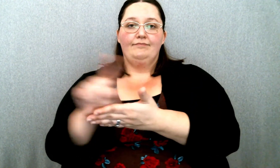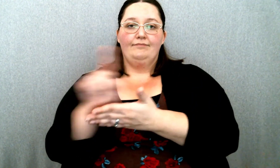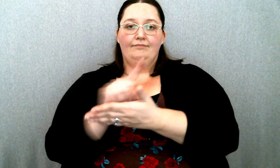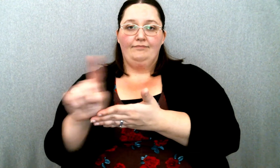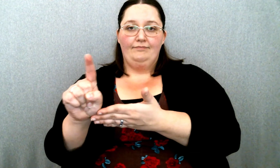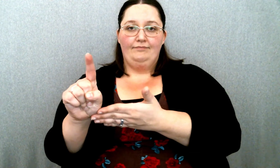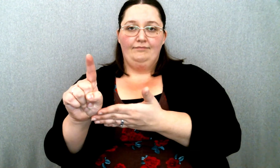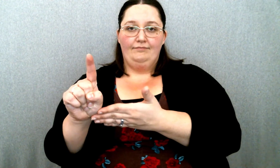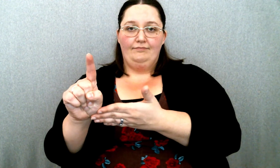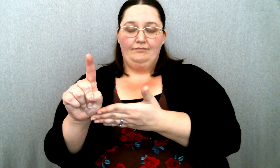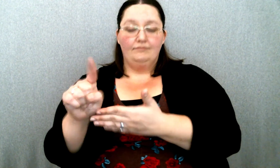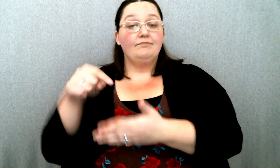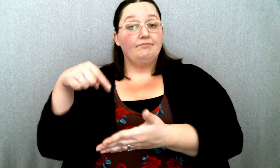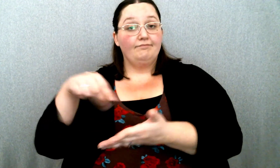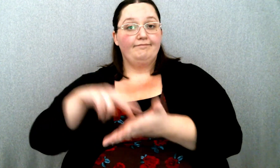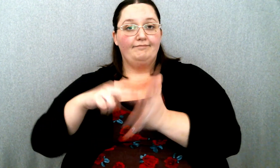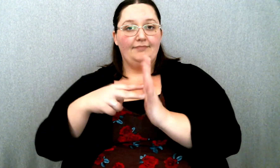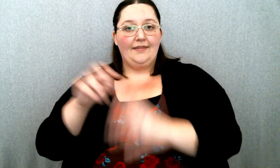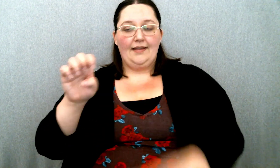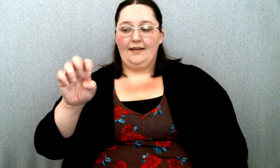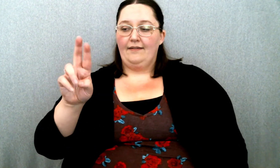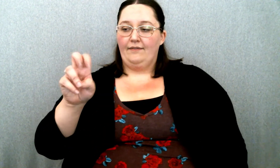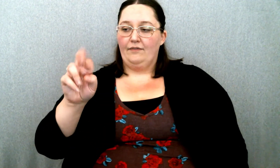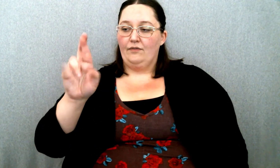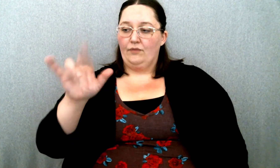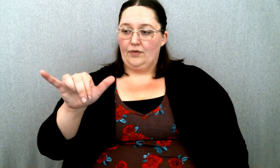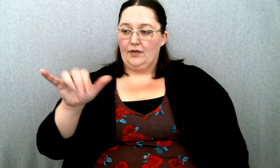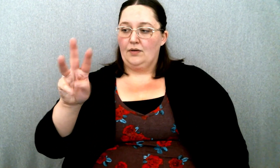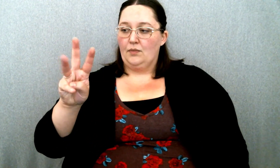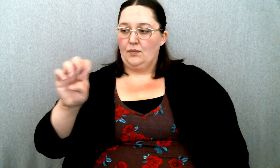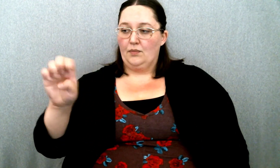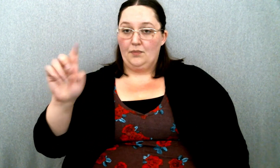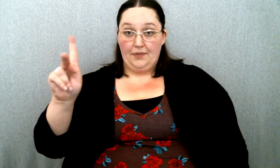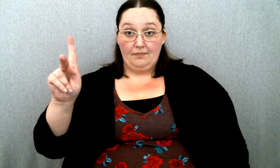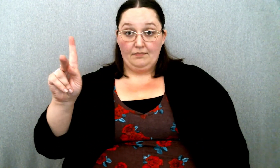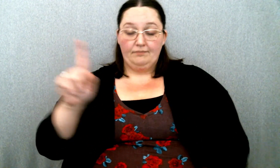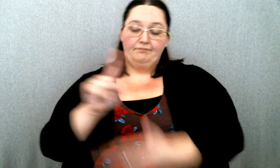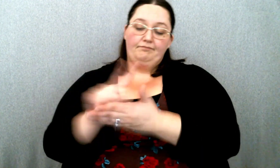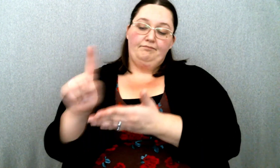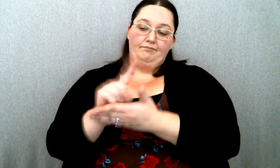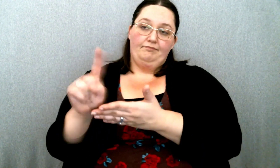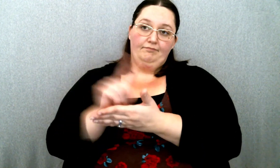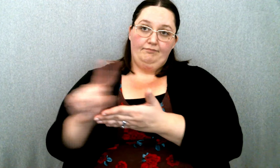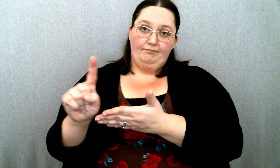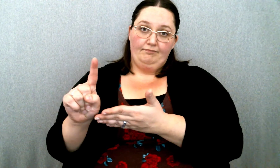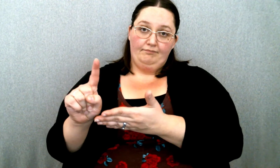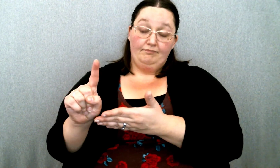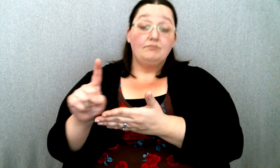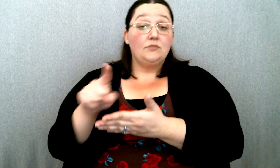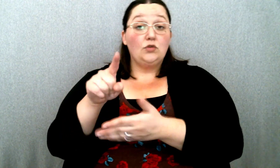every week. I'm signing week again and again, showing that repetition every week.